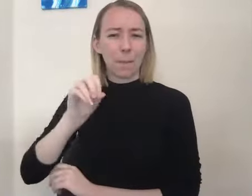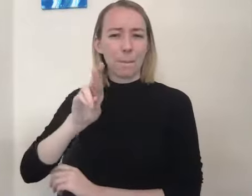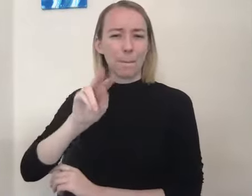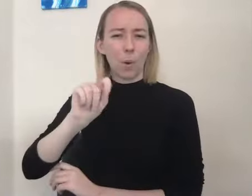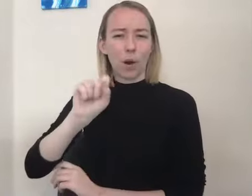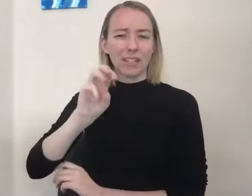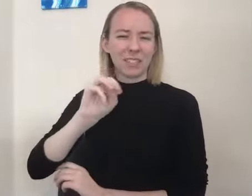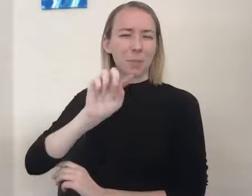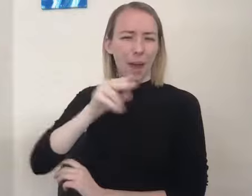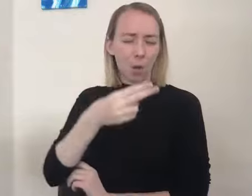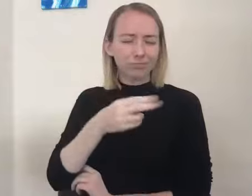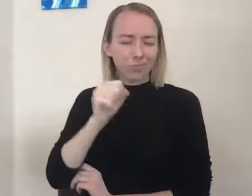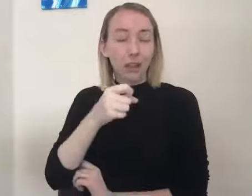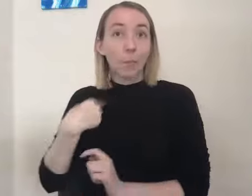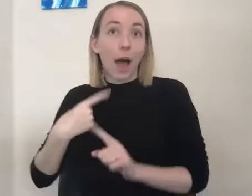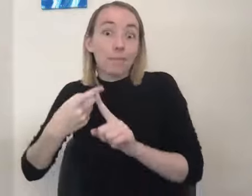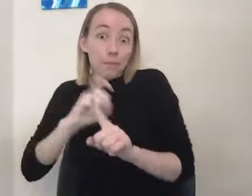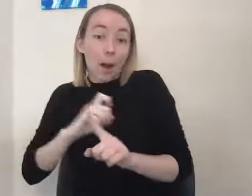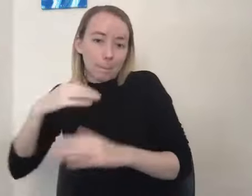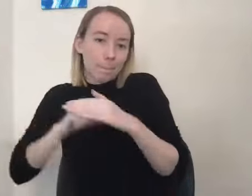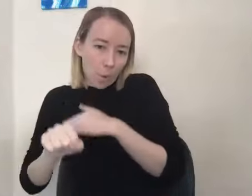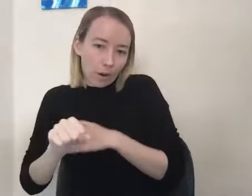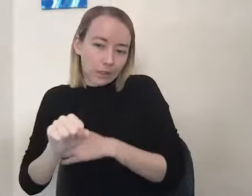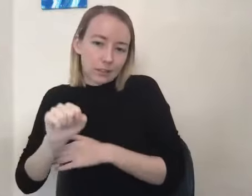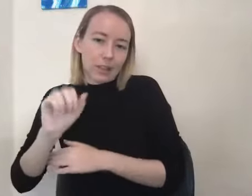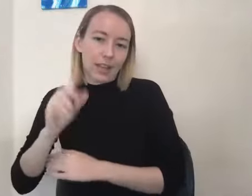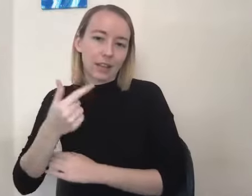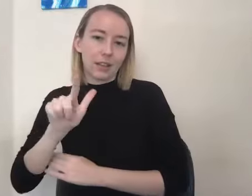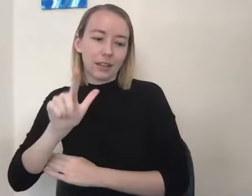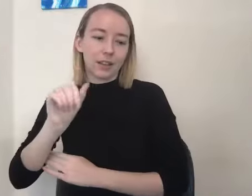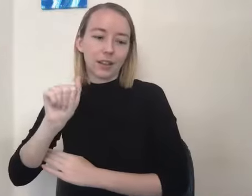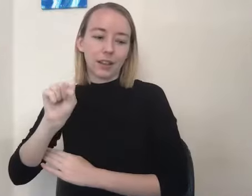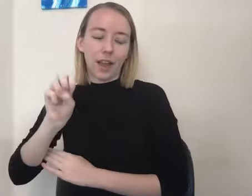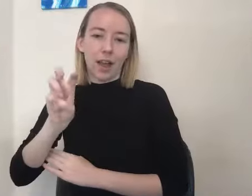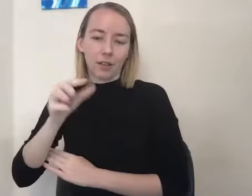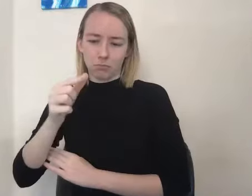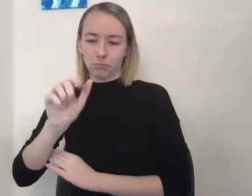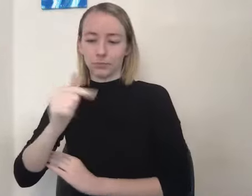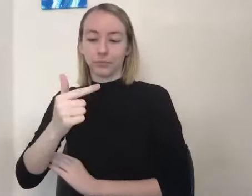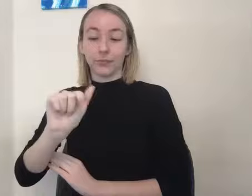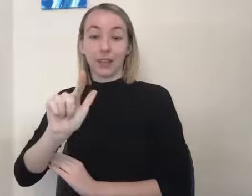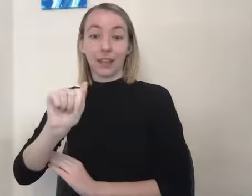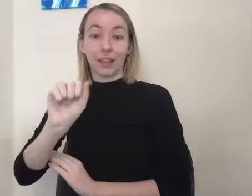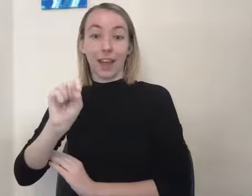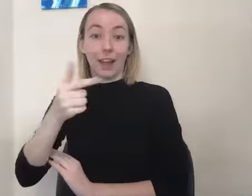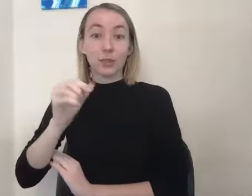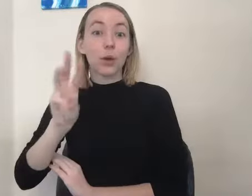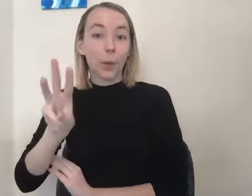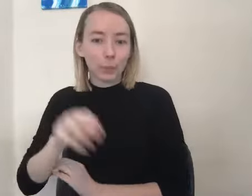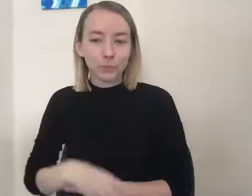an absolute joy to be here today to listen to everybody. Although it says Portsmouth, UK, I